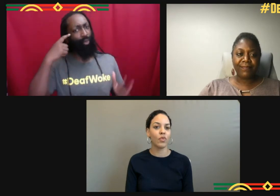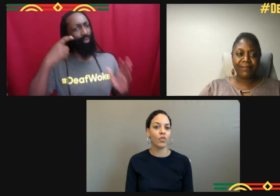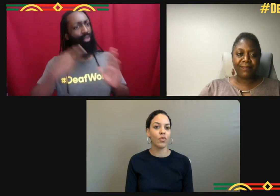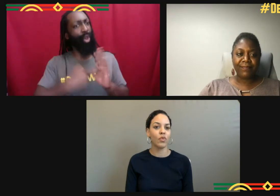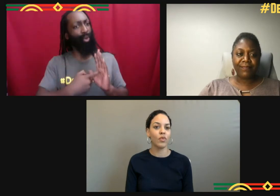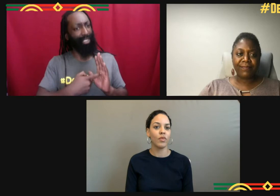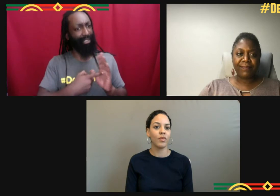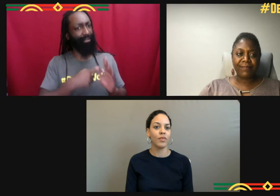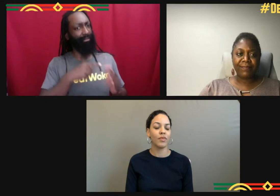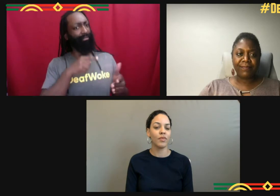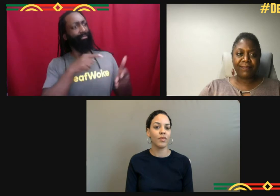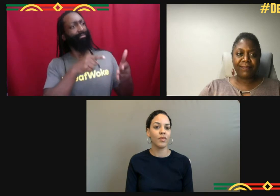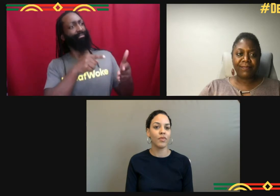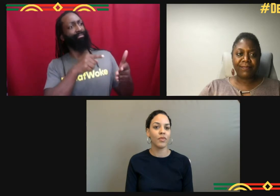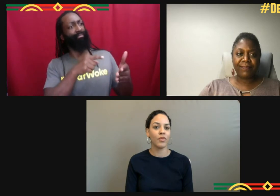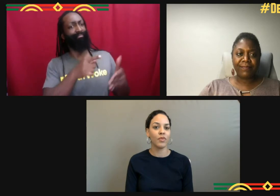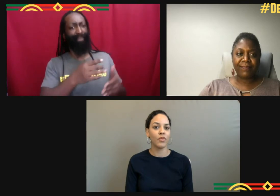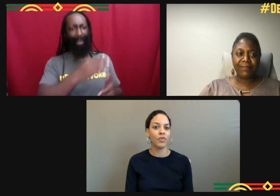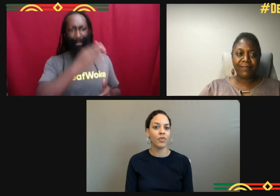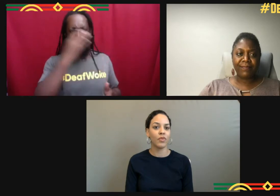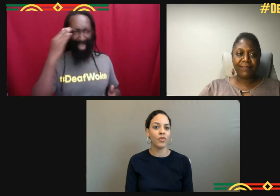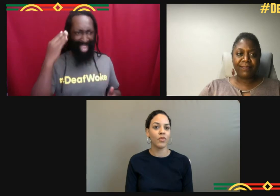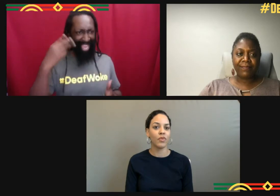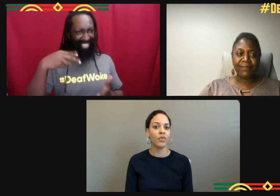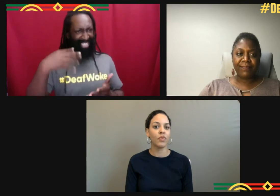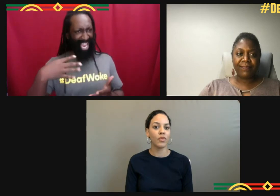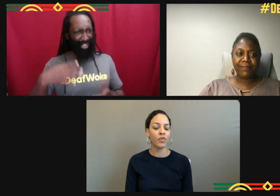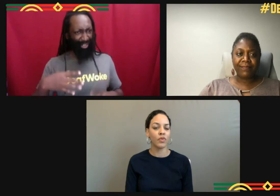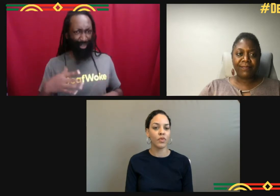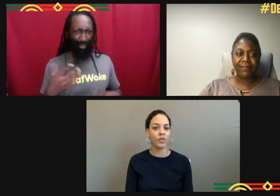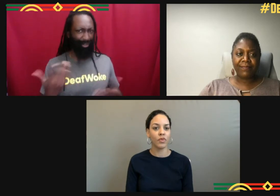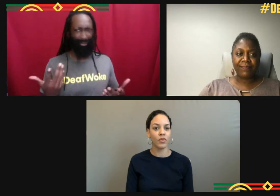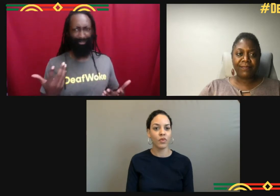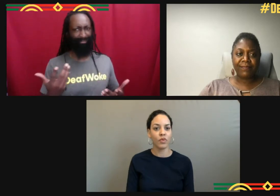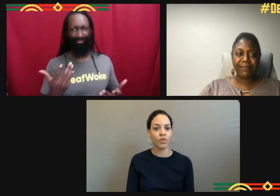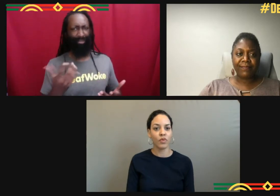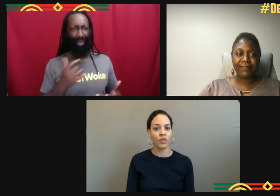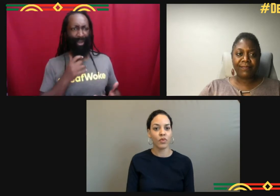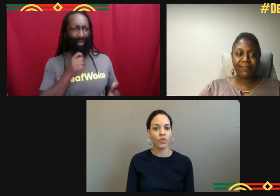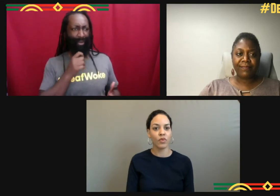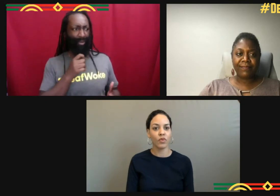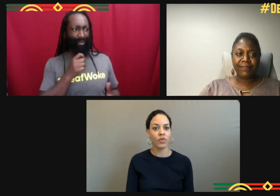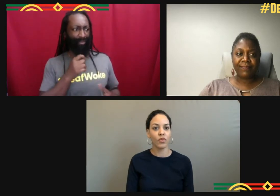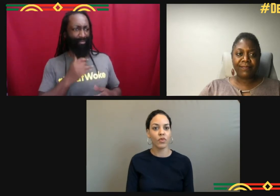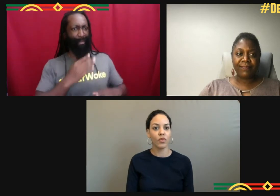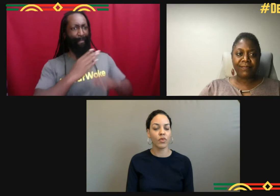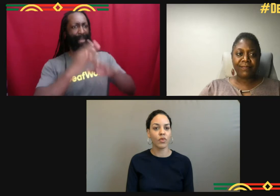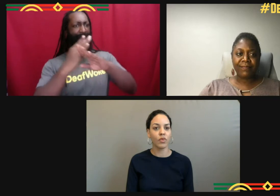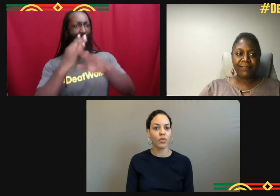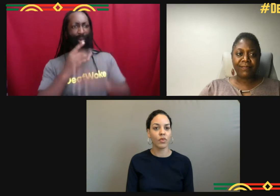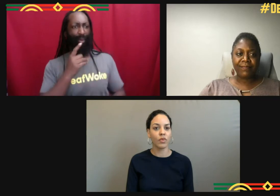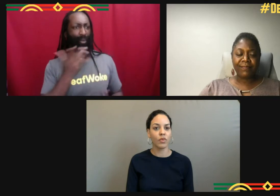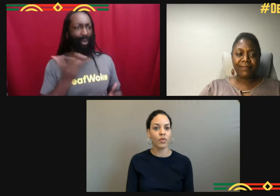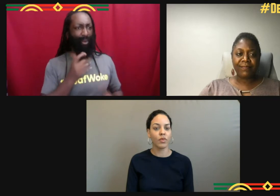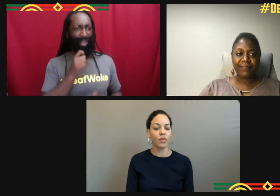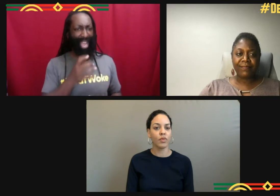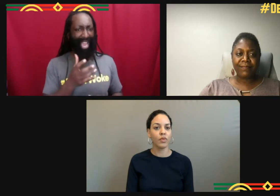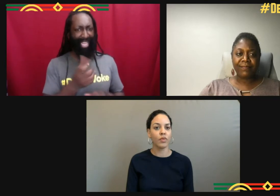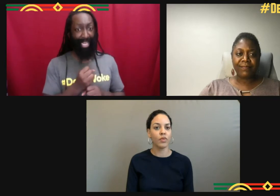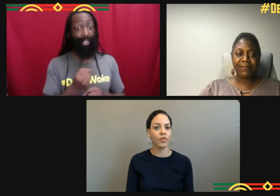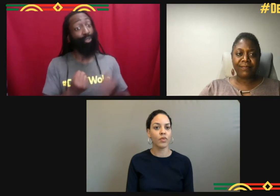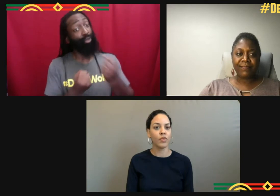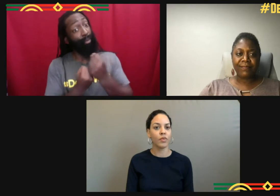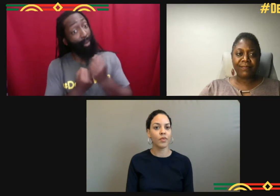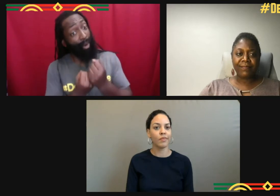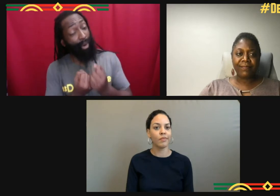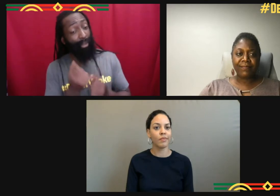know, what do you feel? What's the biggest thing that you've noticed in connection to Black dancers? Barriers,